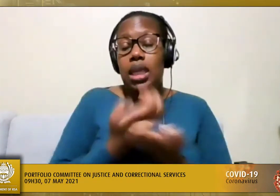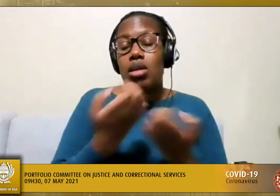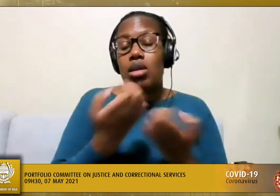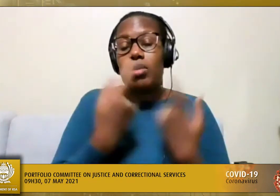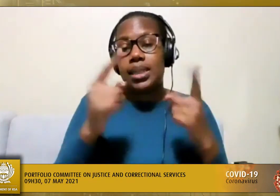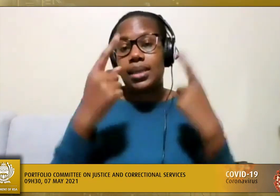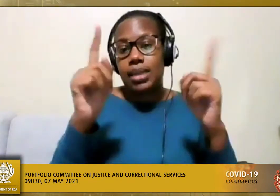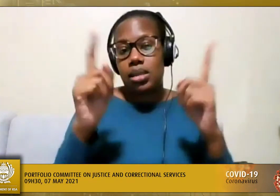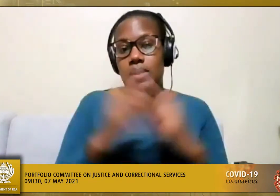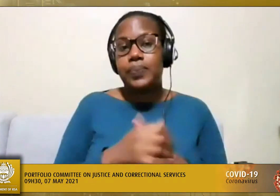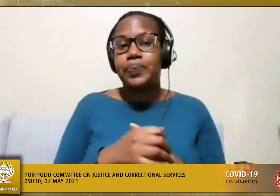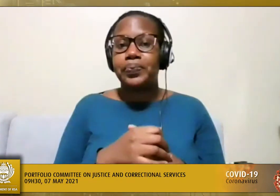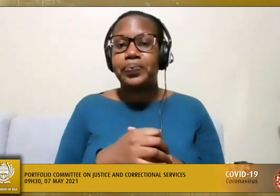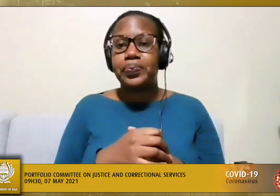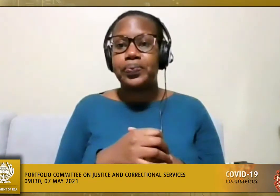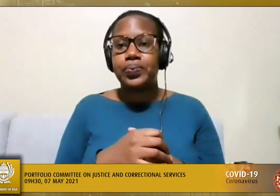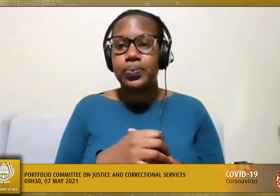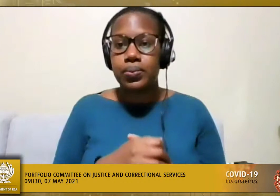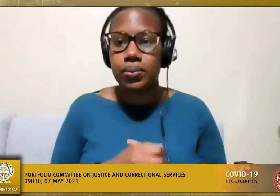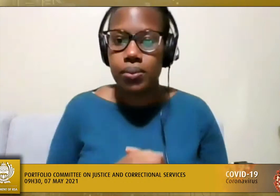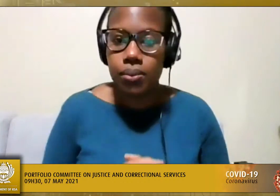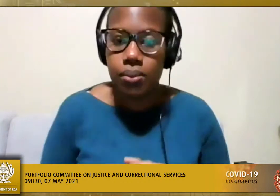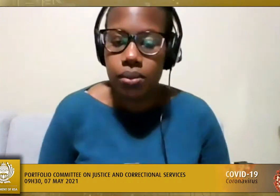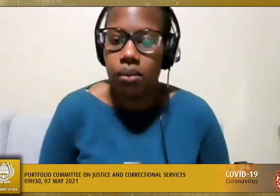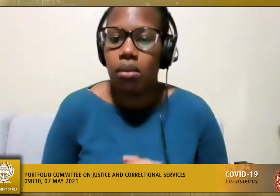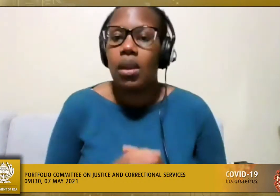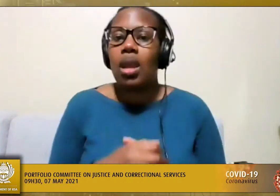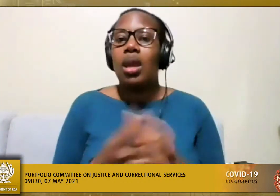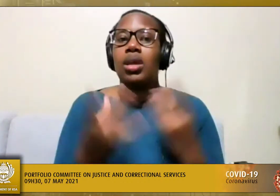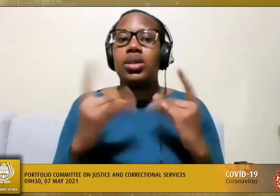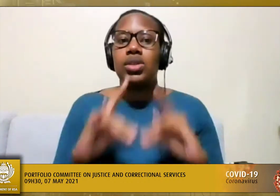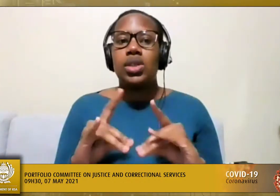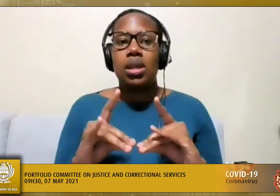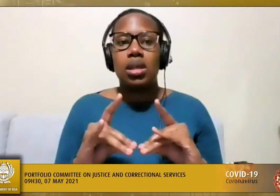sure um actually I think